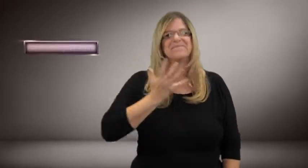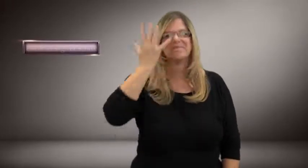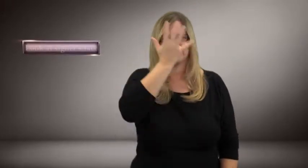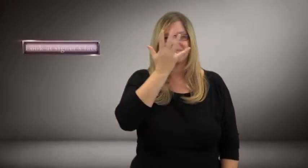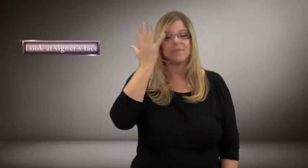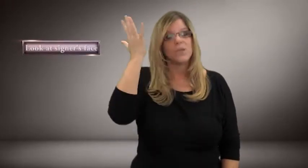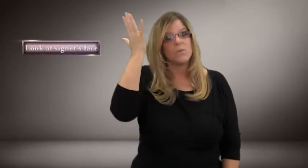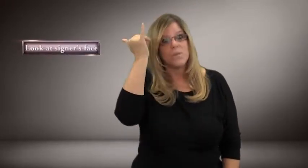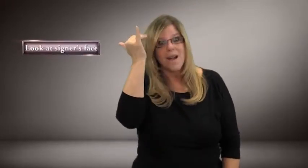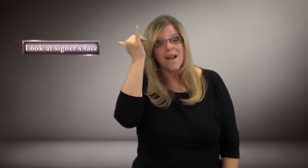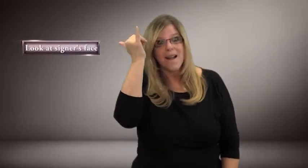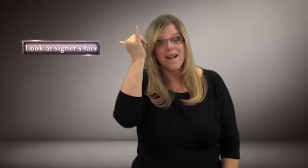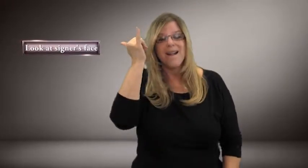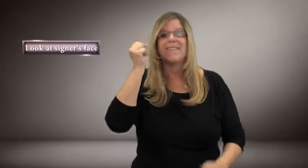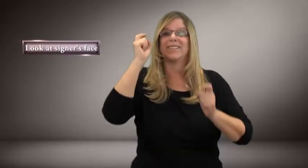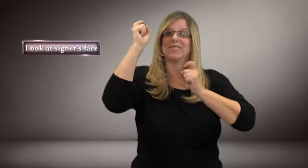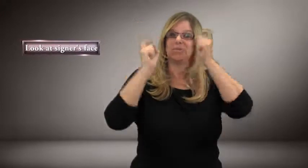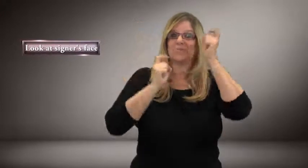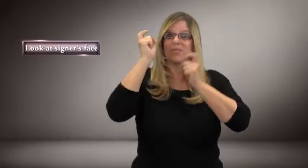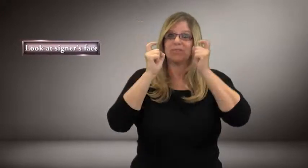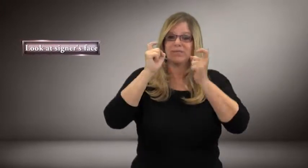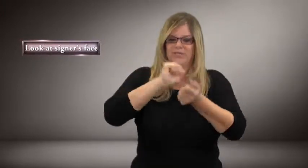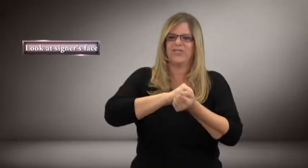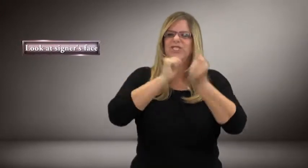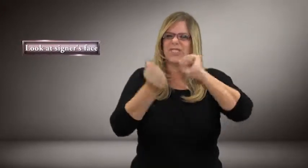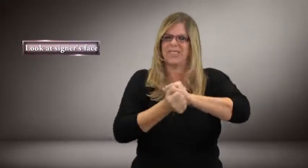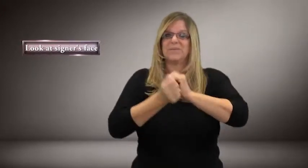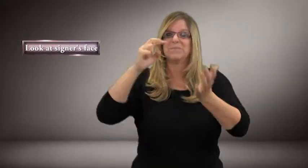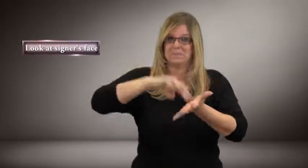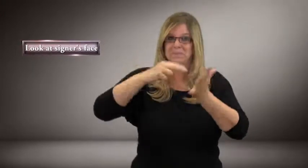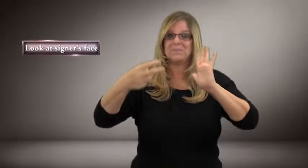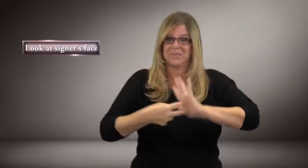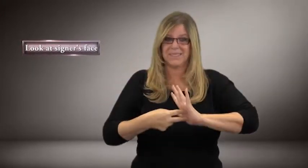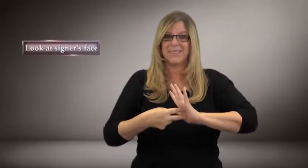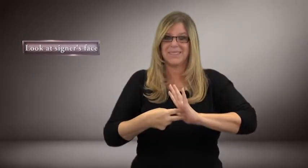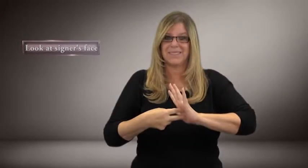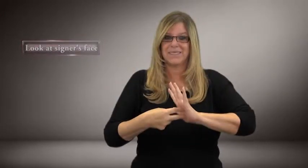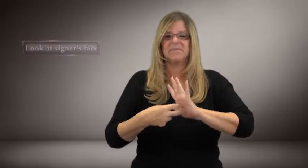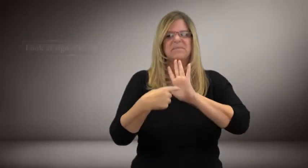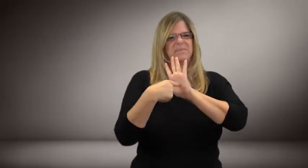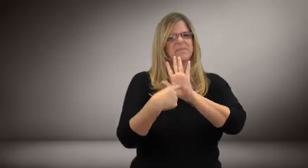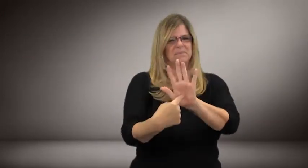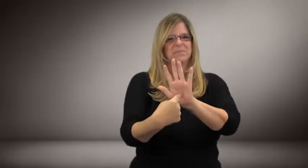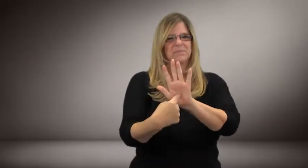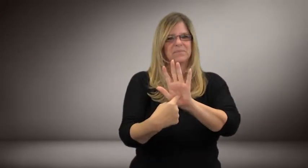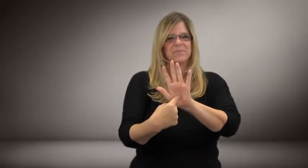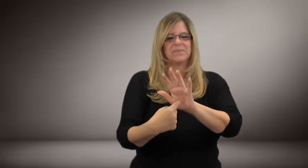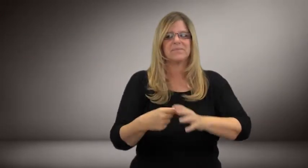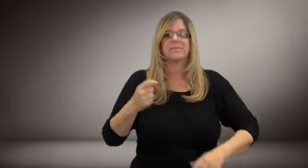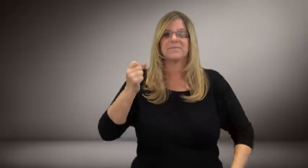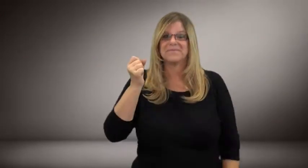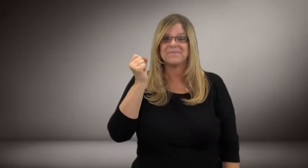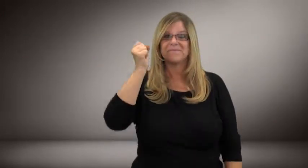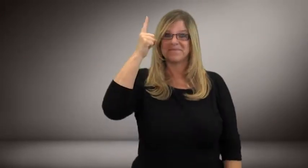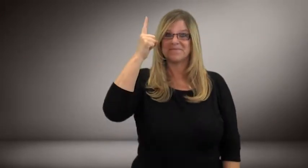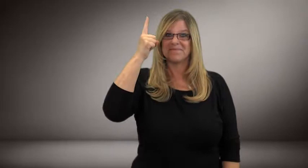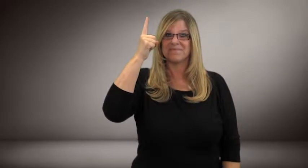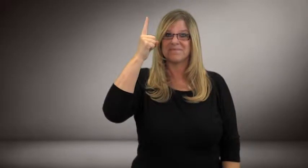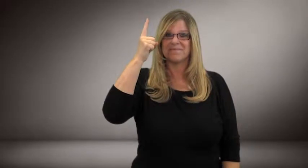need to look at the face because that's where the expressions are and they will change the meaning. Let me give you an example.